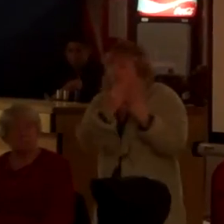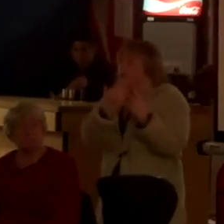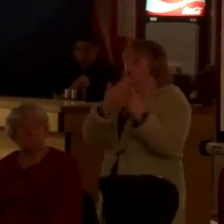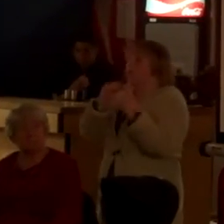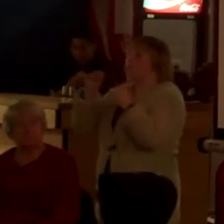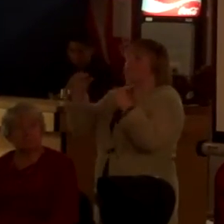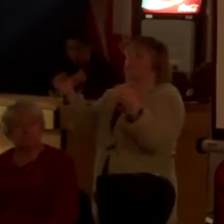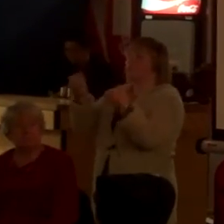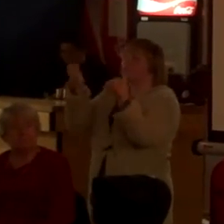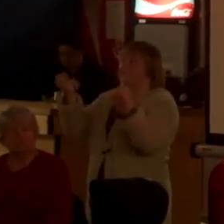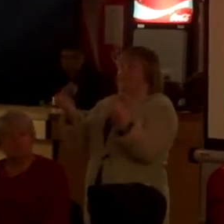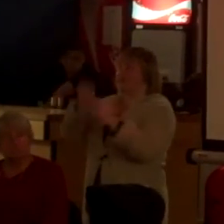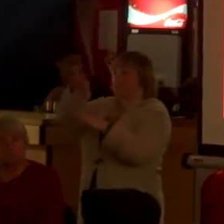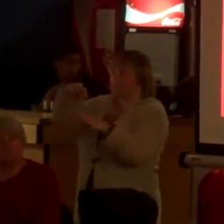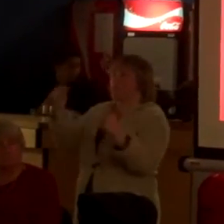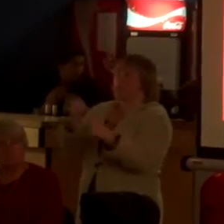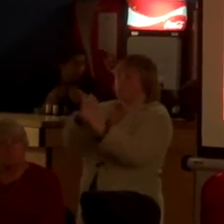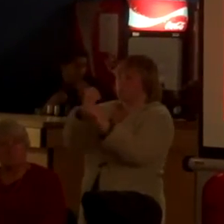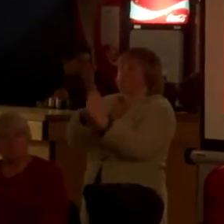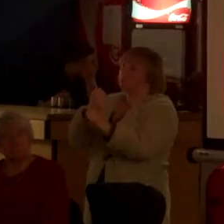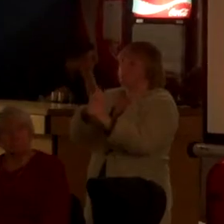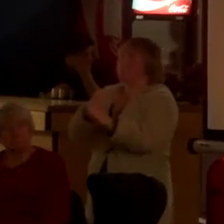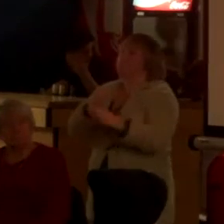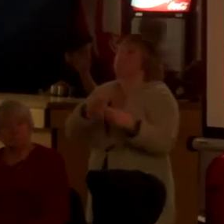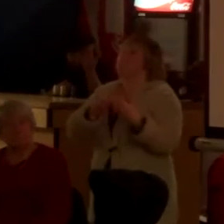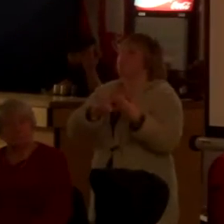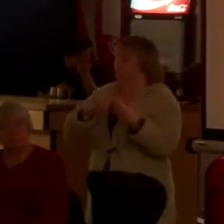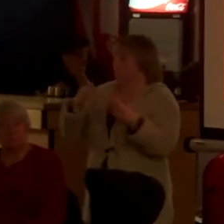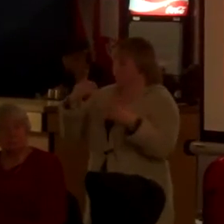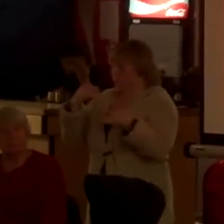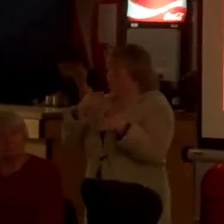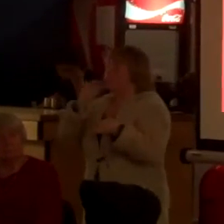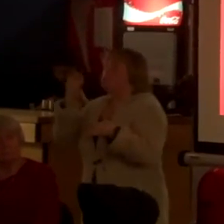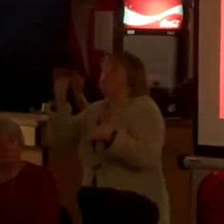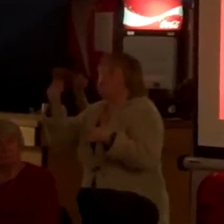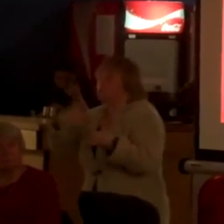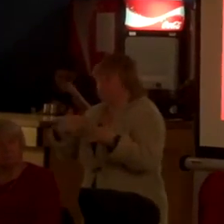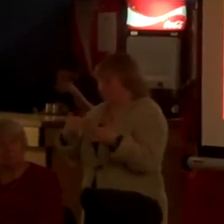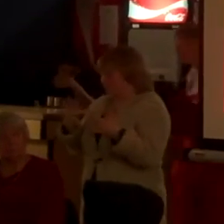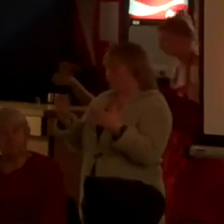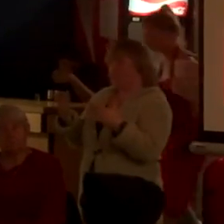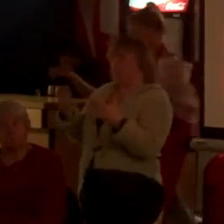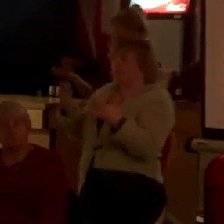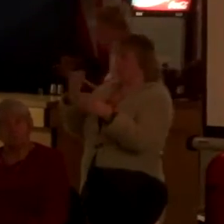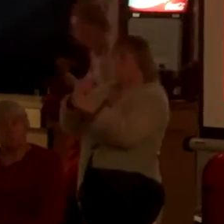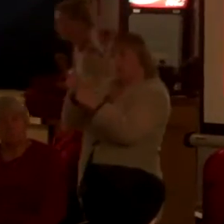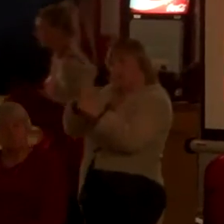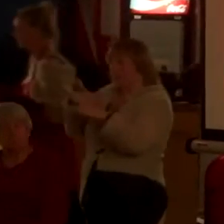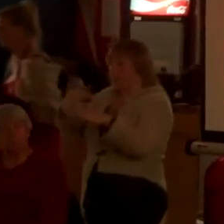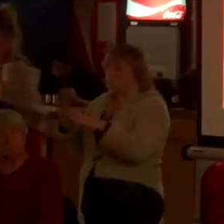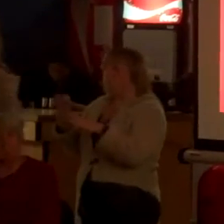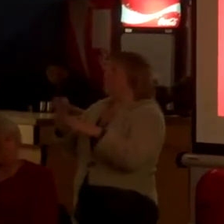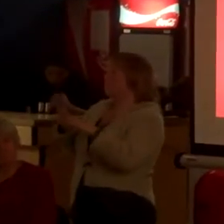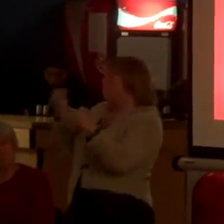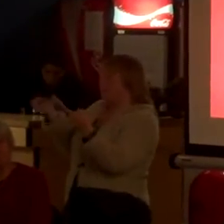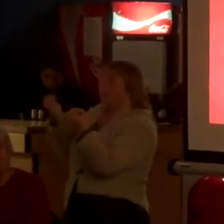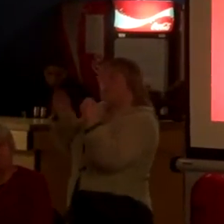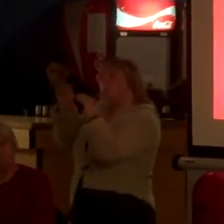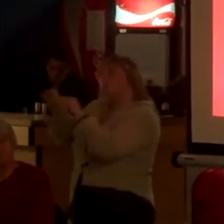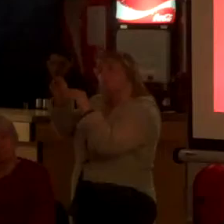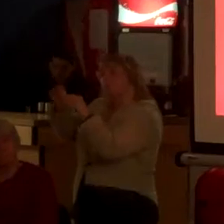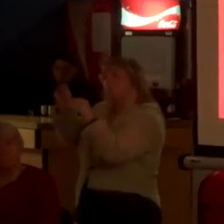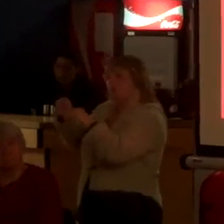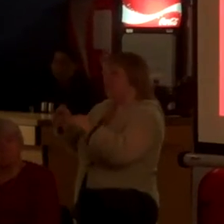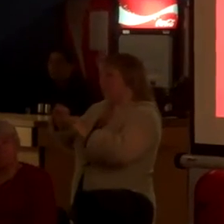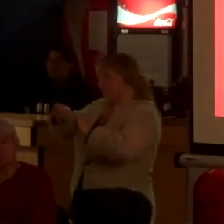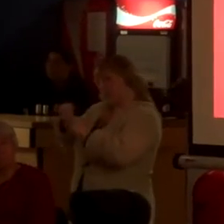where these young people who have no jobs will come and be trained in different trades to get a skill so